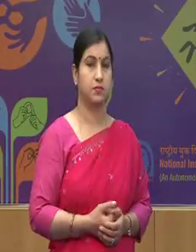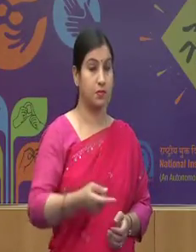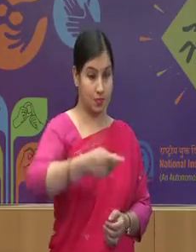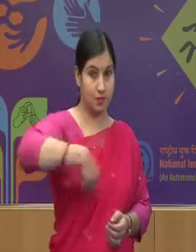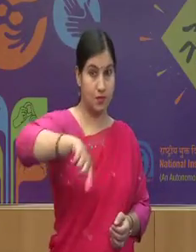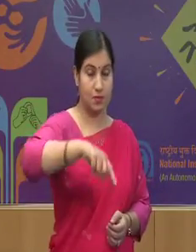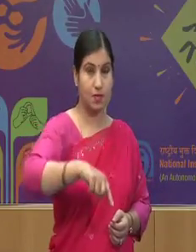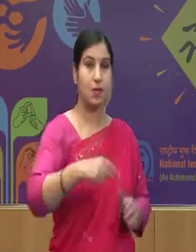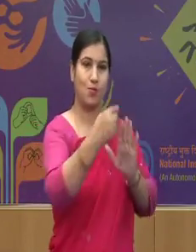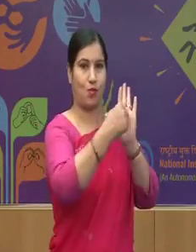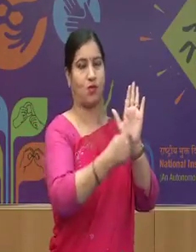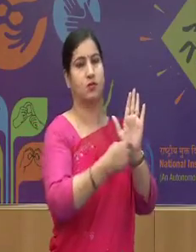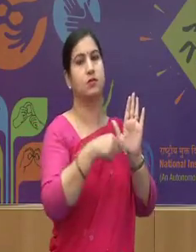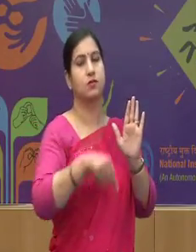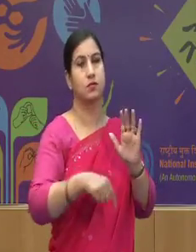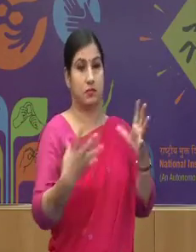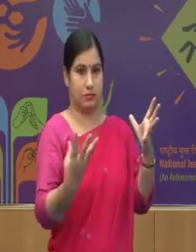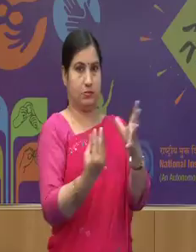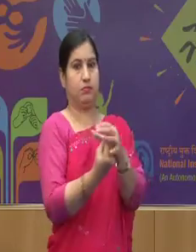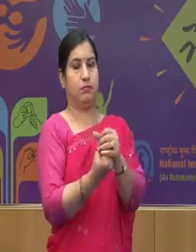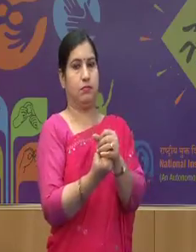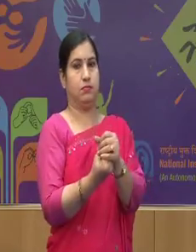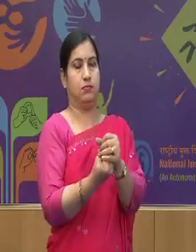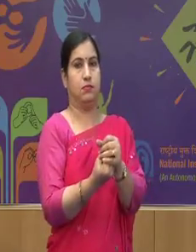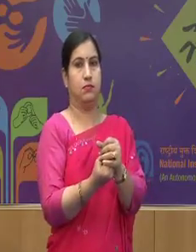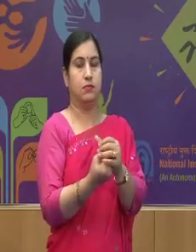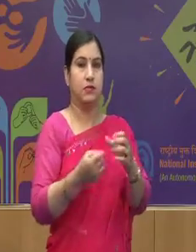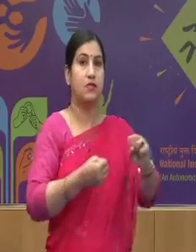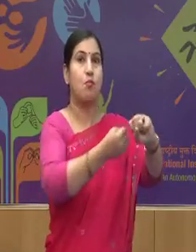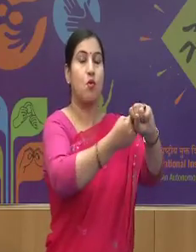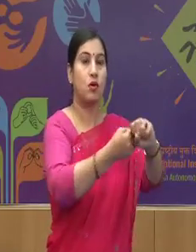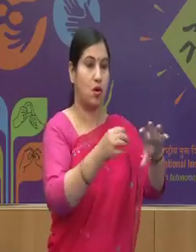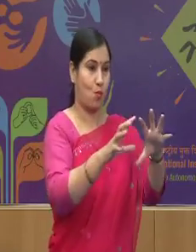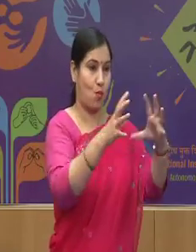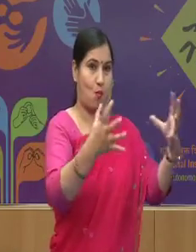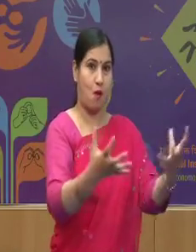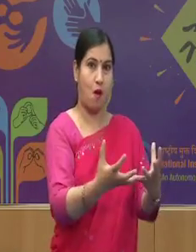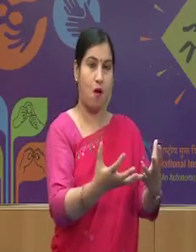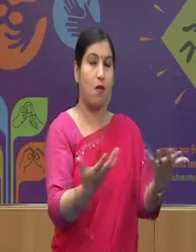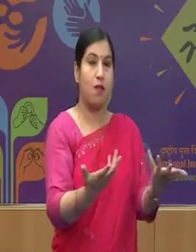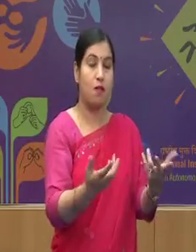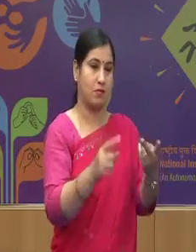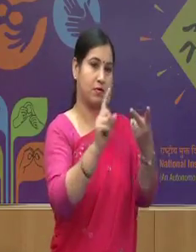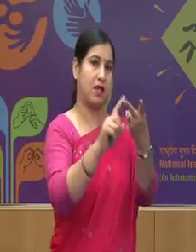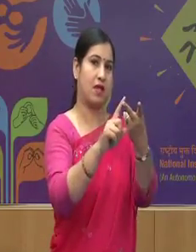All these reasons put together pushed the world into the mouth of the Second World